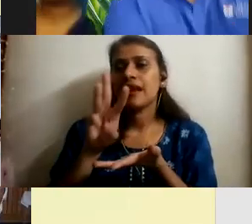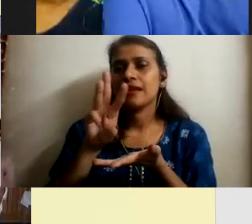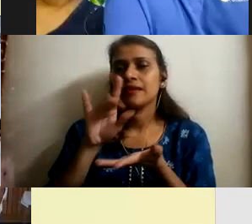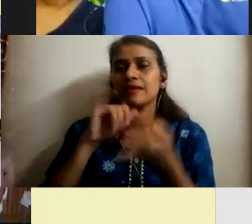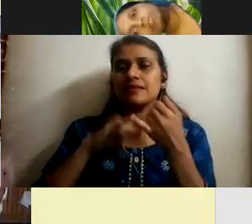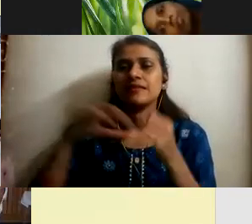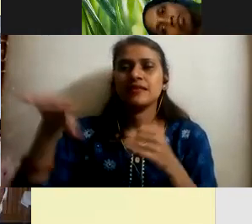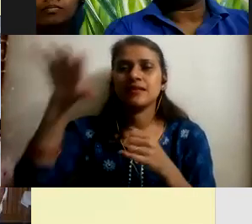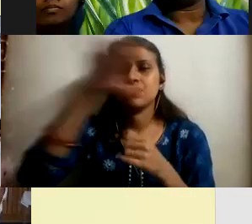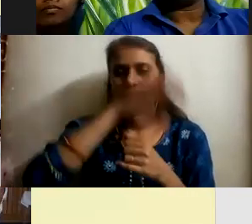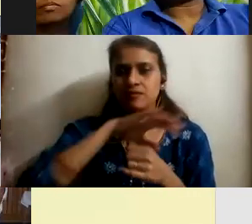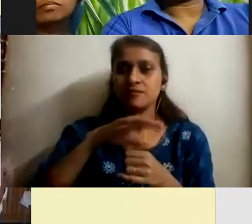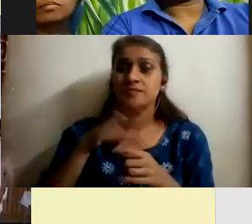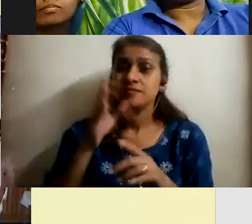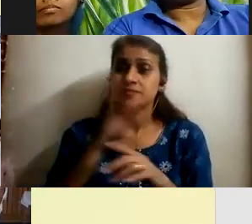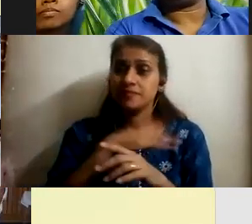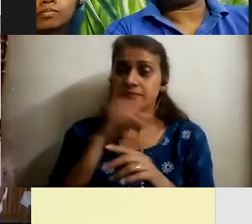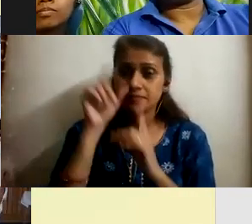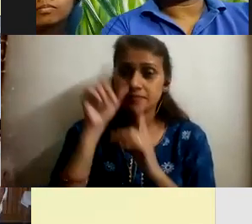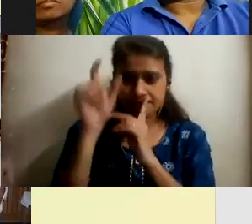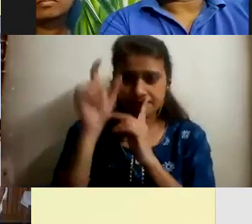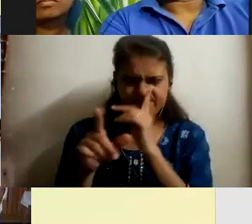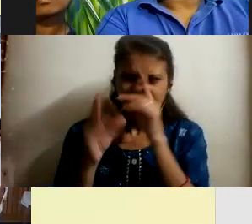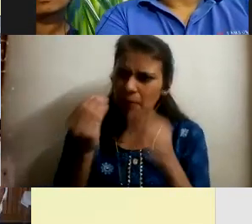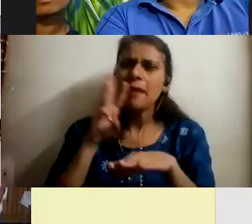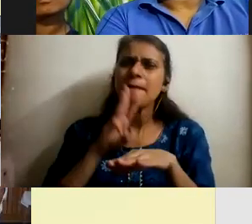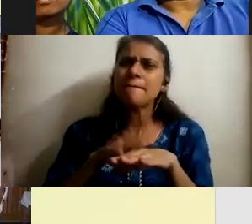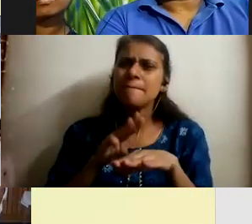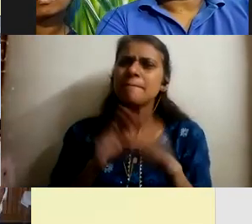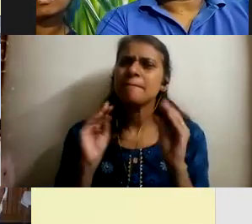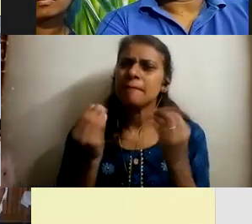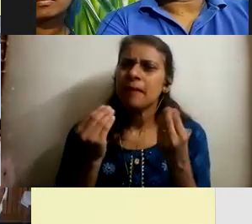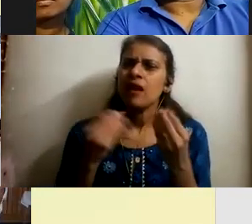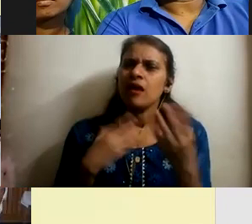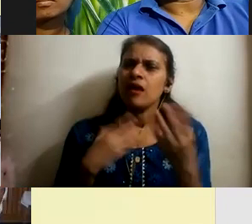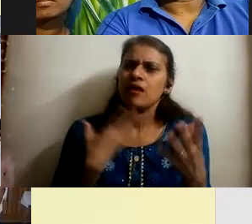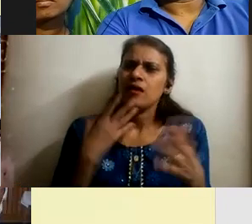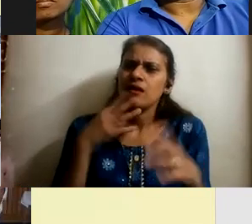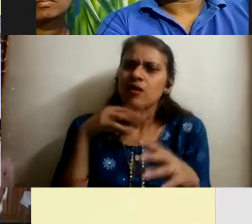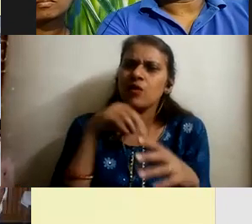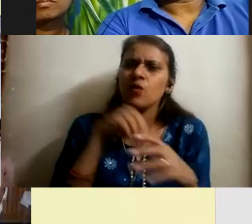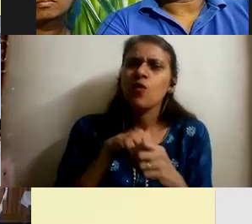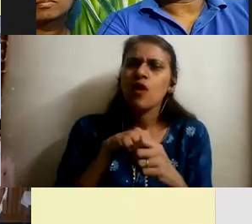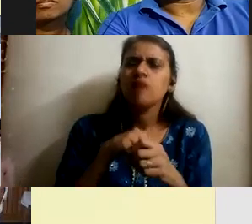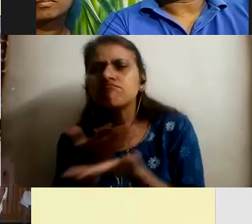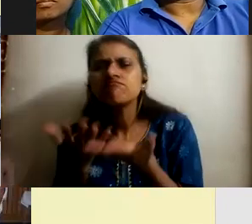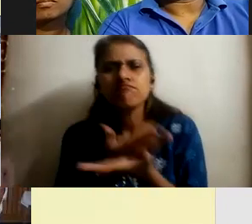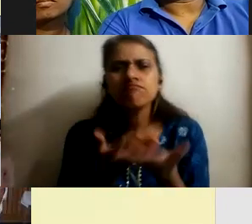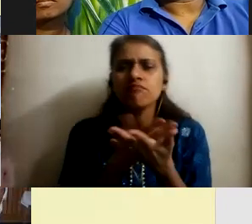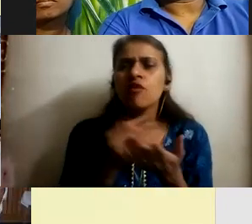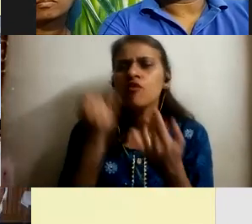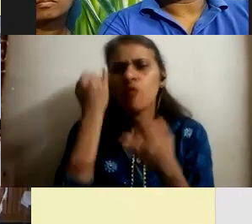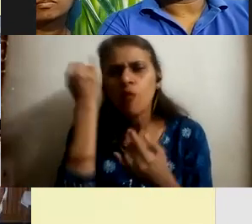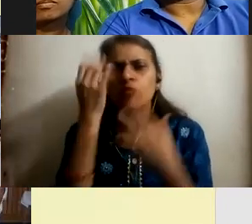Then they decided ki ma'am membership hona chahiye isme. We are all entrepreneurs, you know, we need to be talking about it and taking the solution. Like